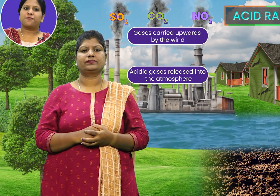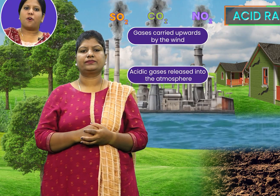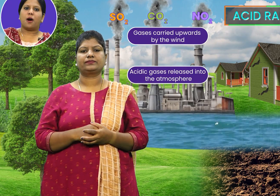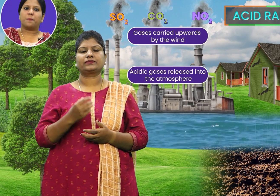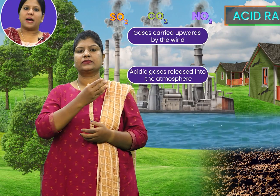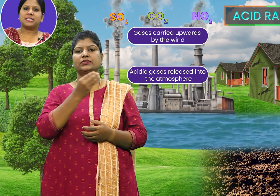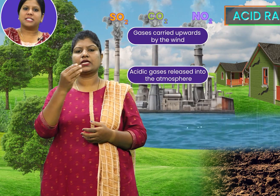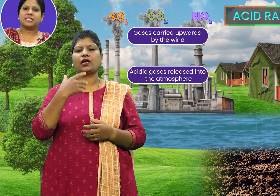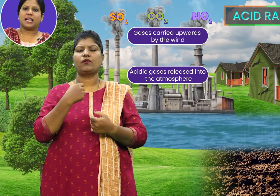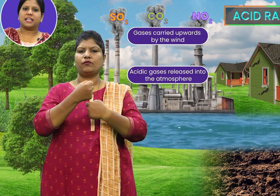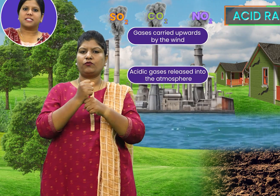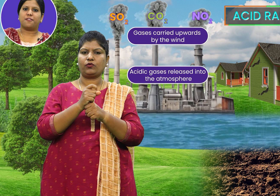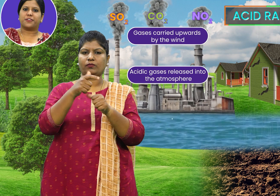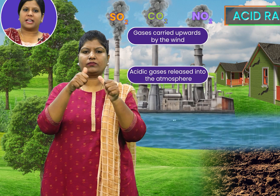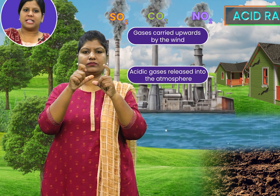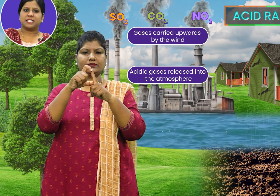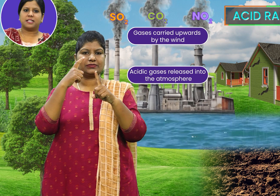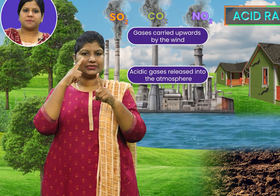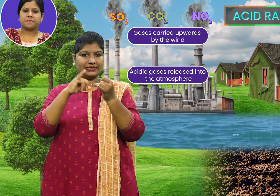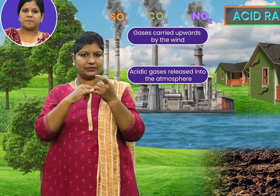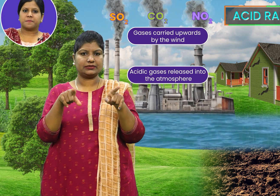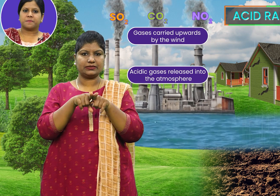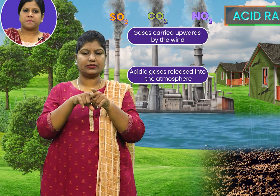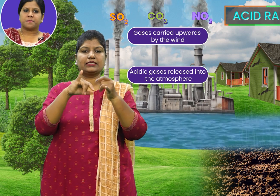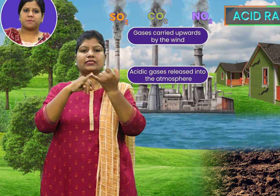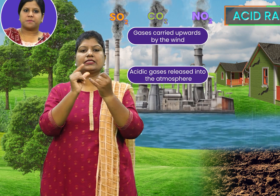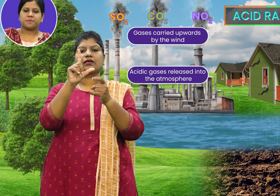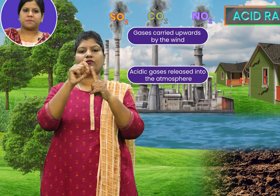and form acids like sulfuric acid,